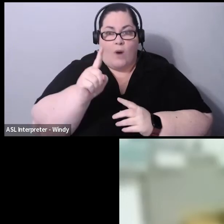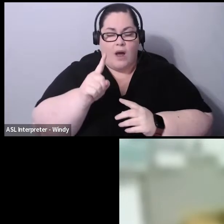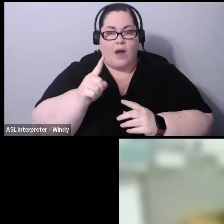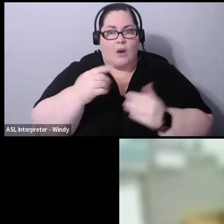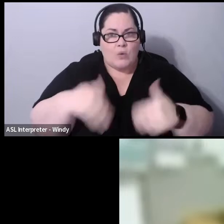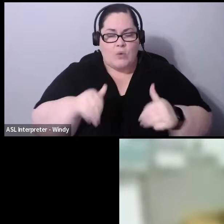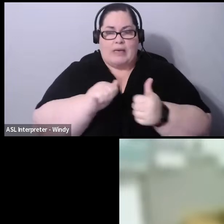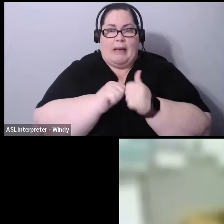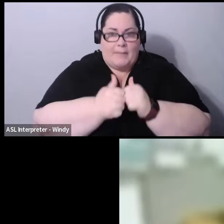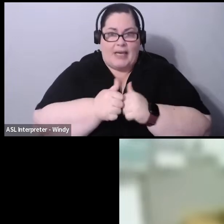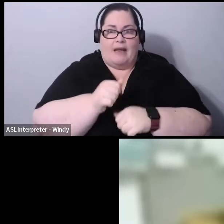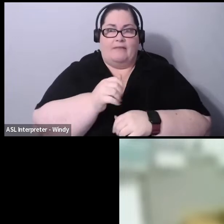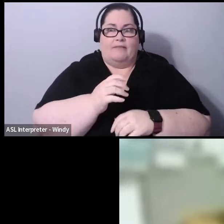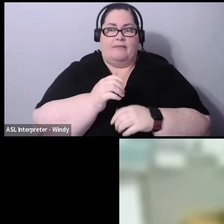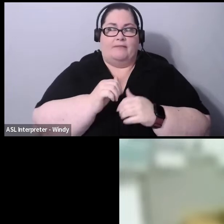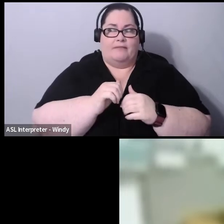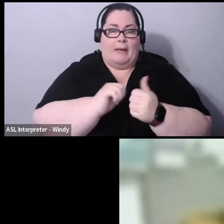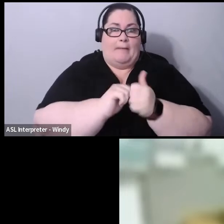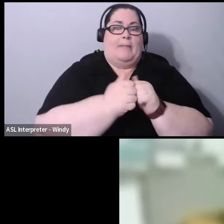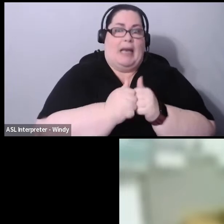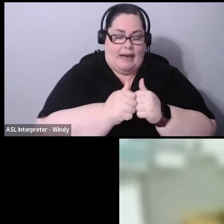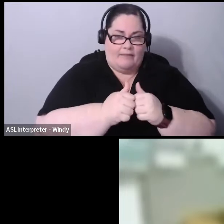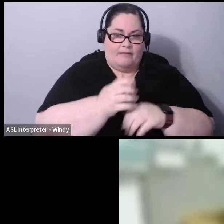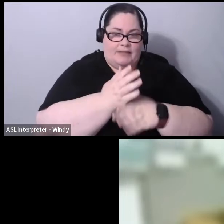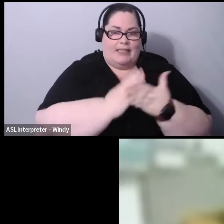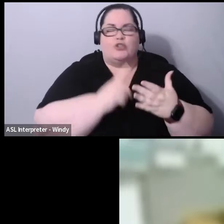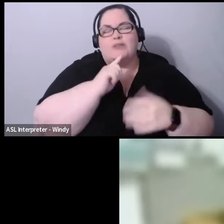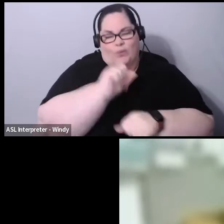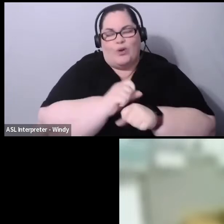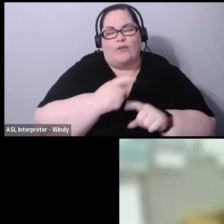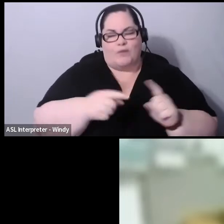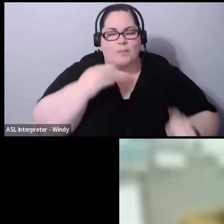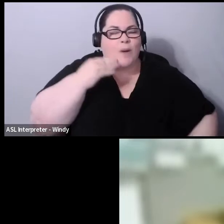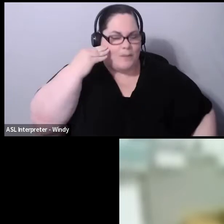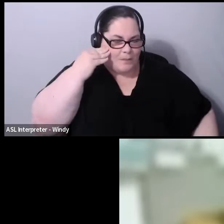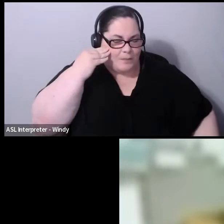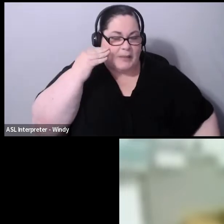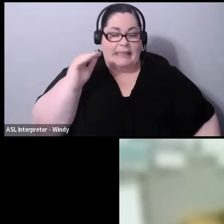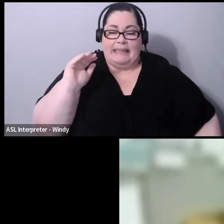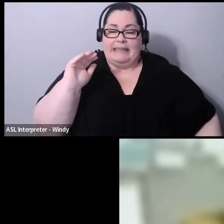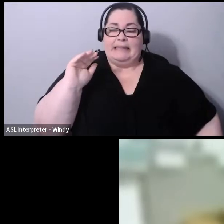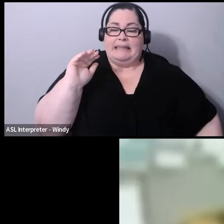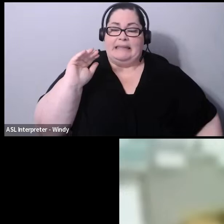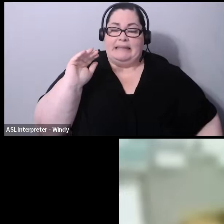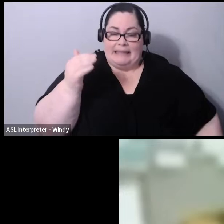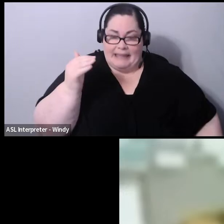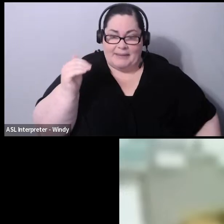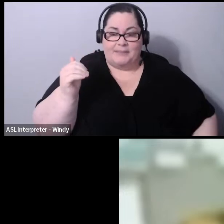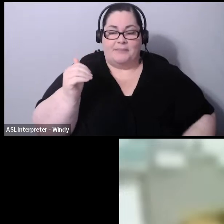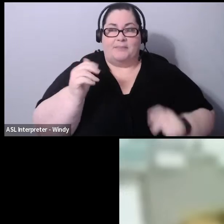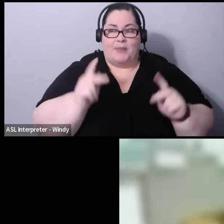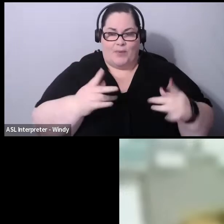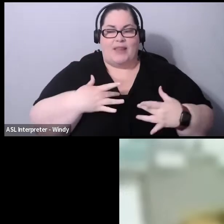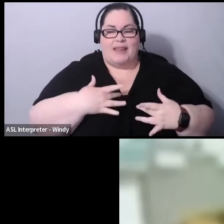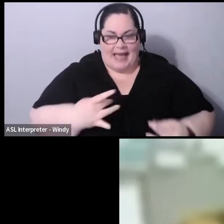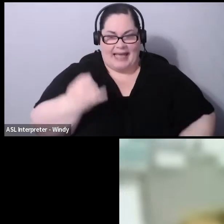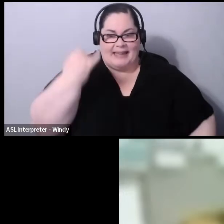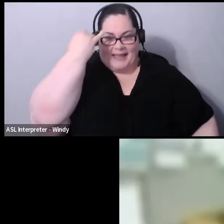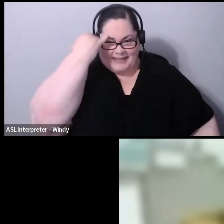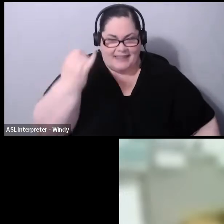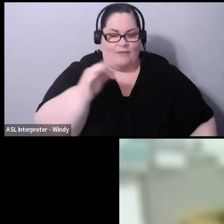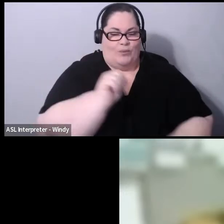is the work from home jobs. It seems to me that everybody likes the idea of working from